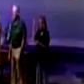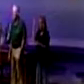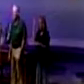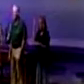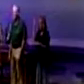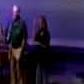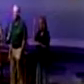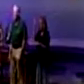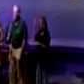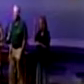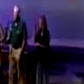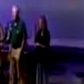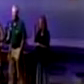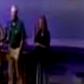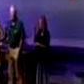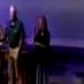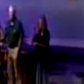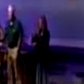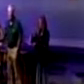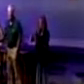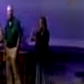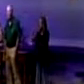God's dwelling place?